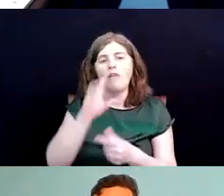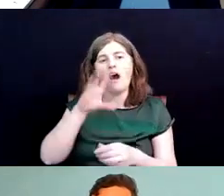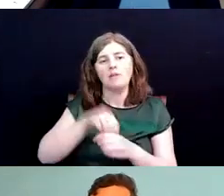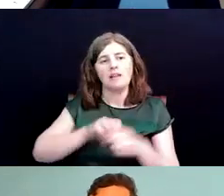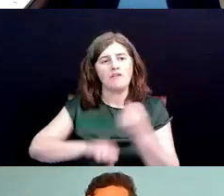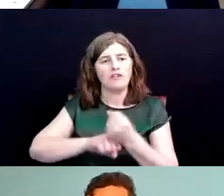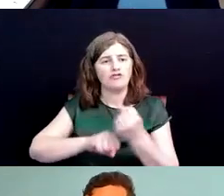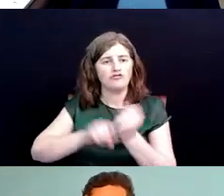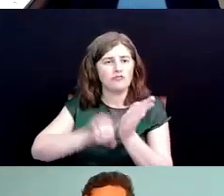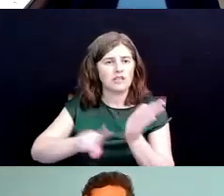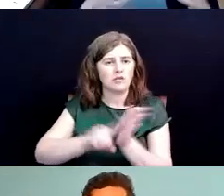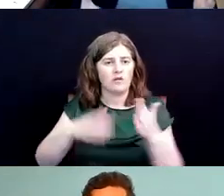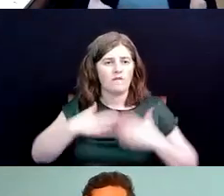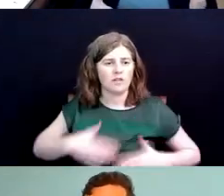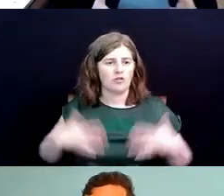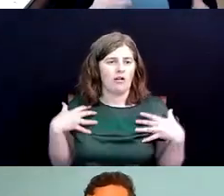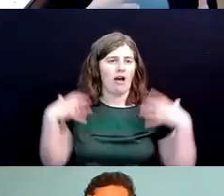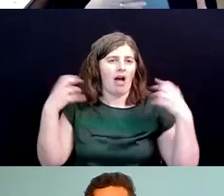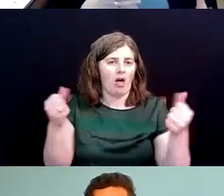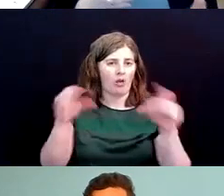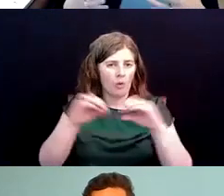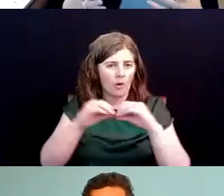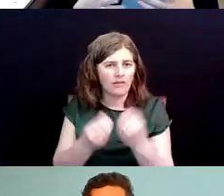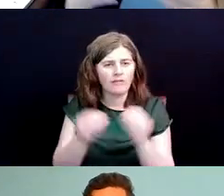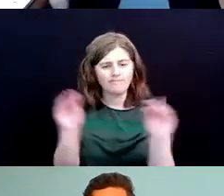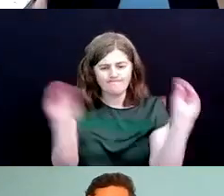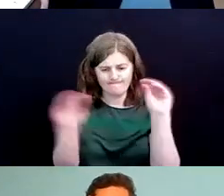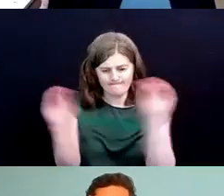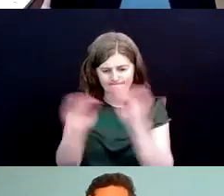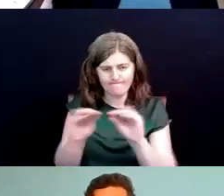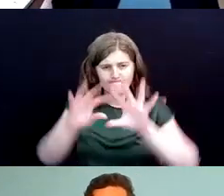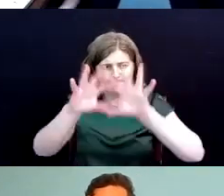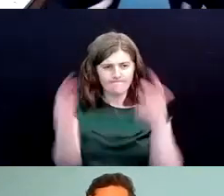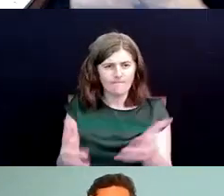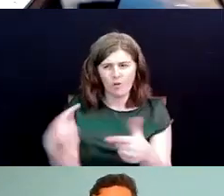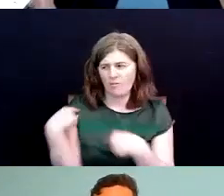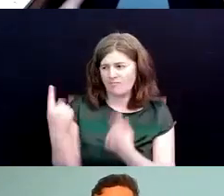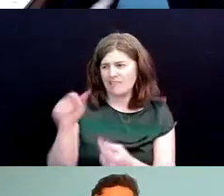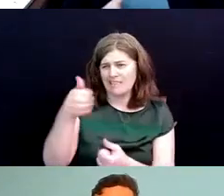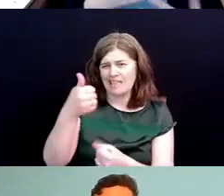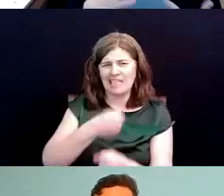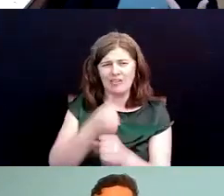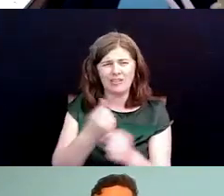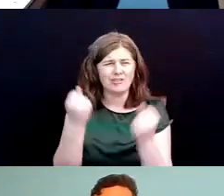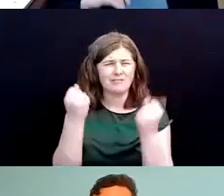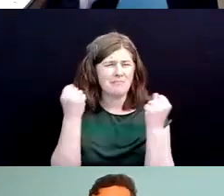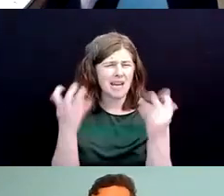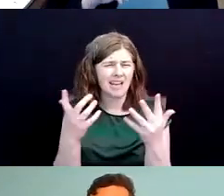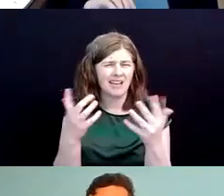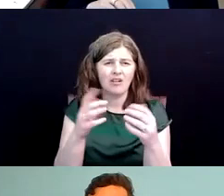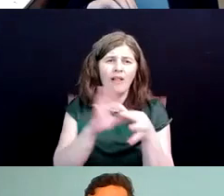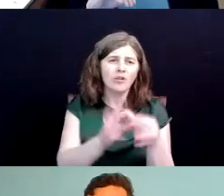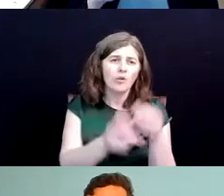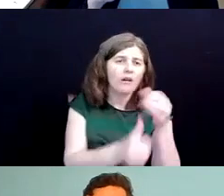Health organization, have been putting together toolkits for about the last decade. So there are many. They're on constipation. They're